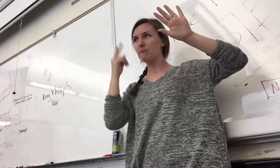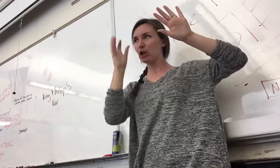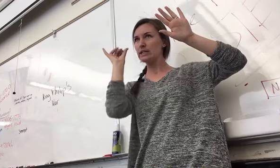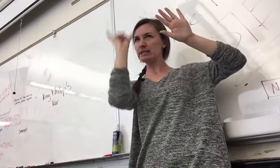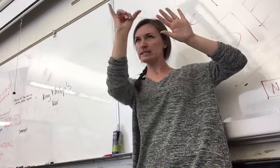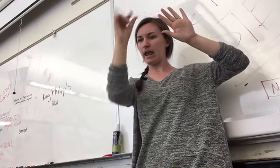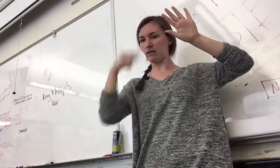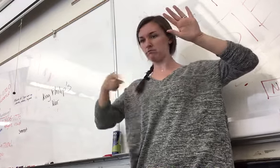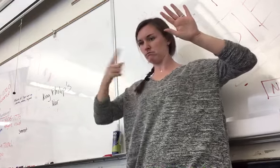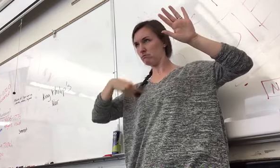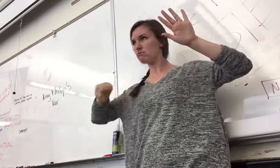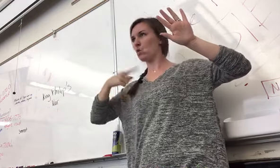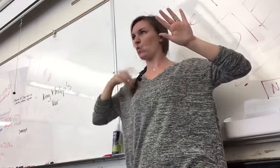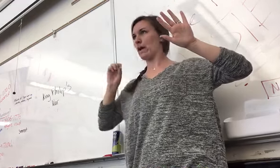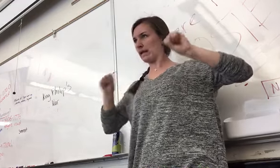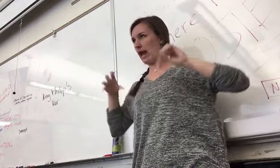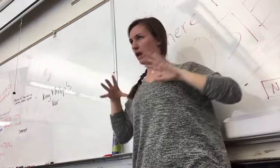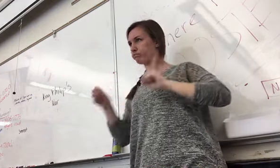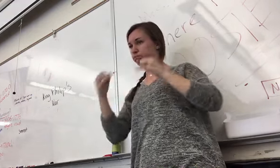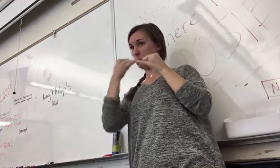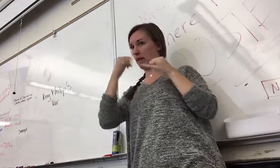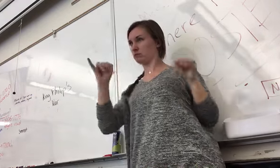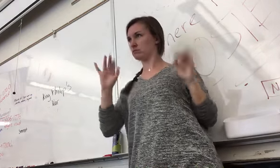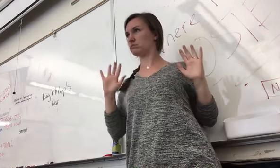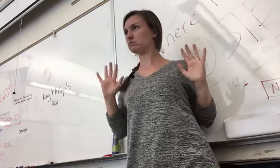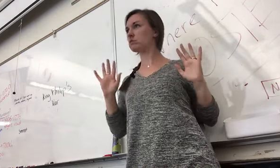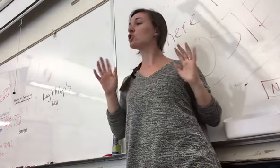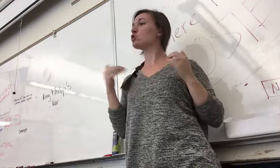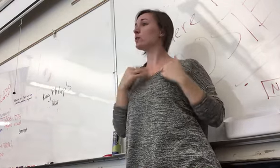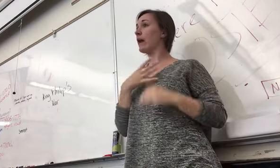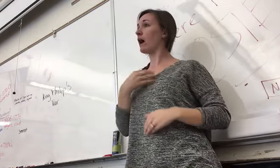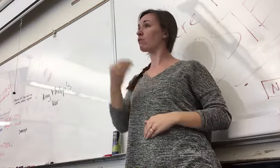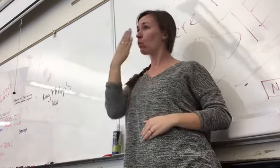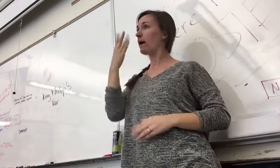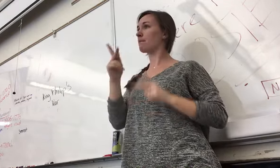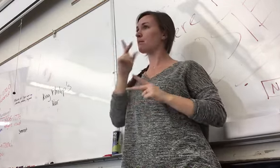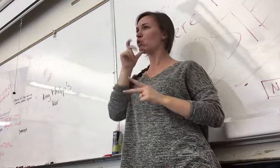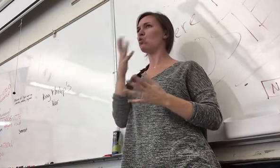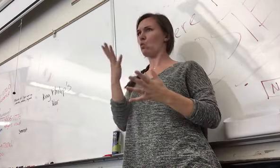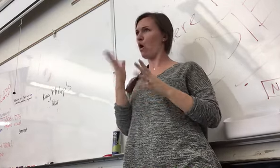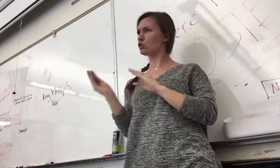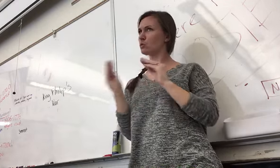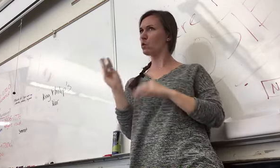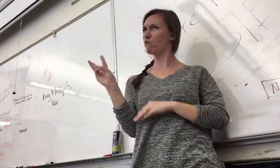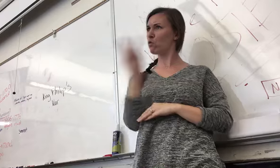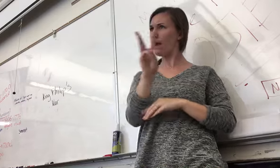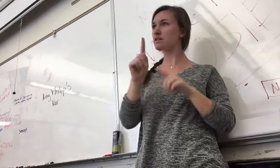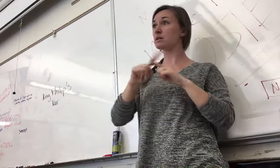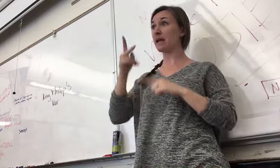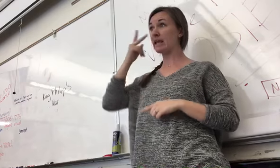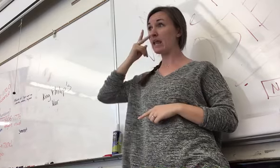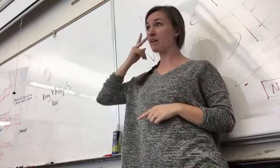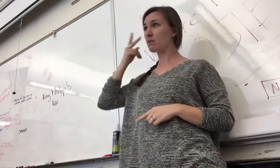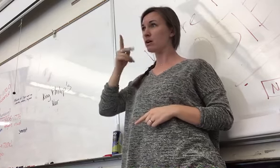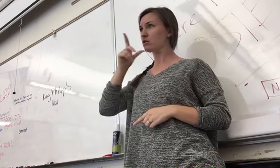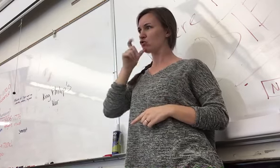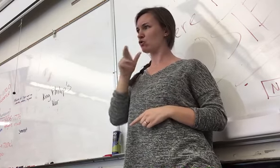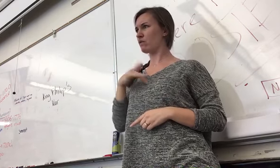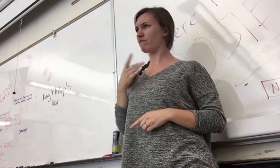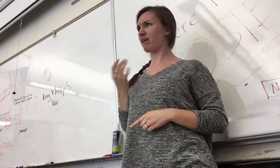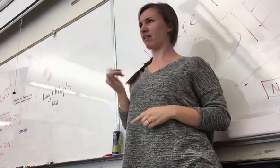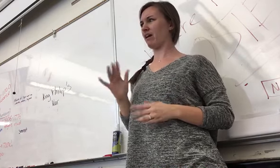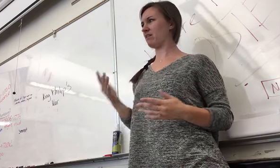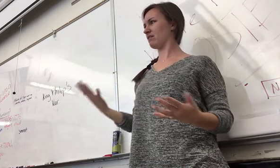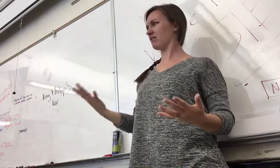kind of happen around that time. So we have white settlers wanting to move west. We have Native Americans who feel like this is not going